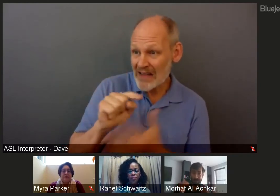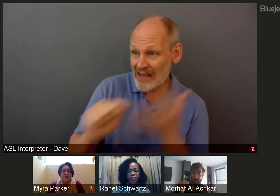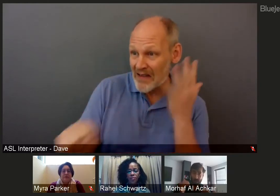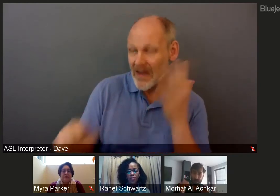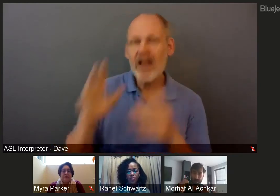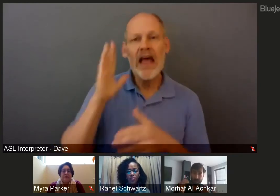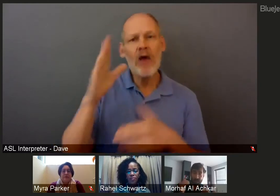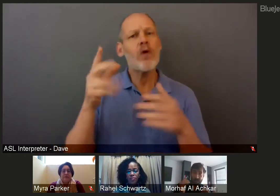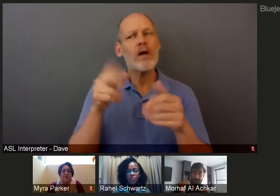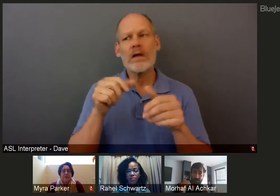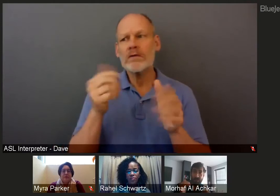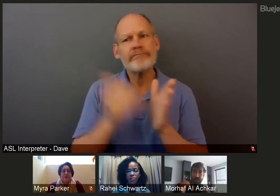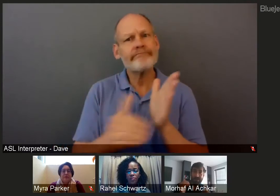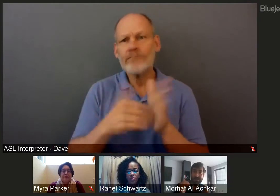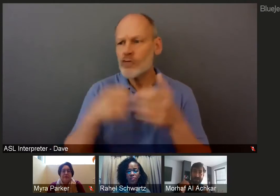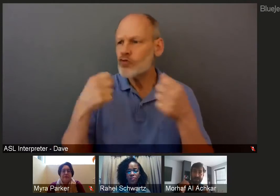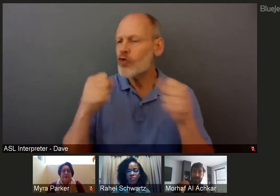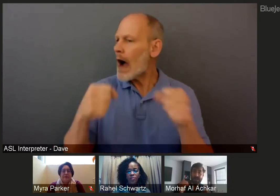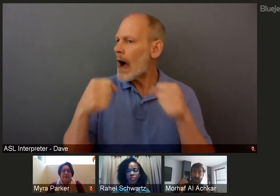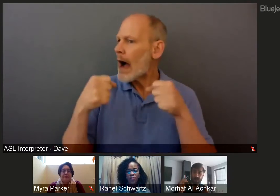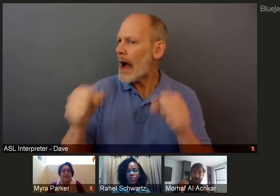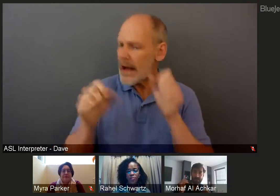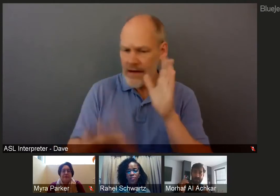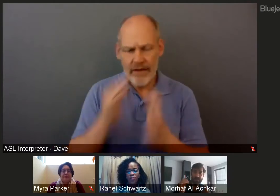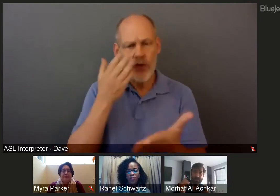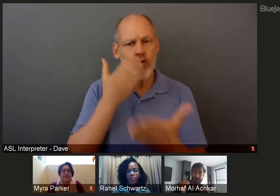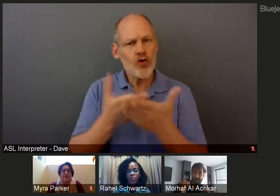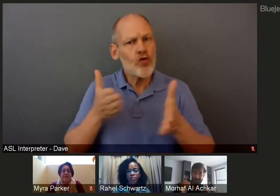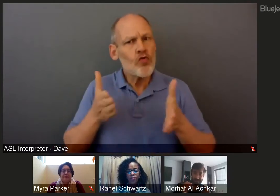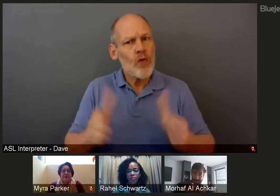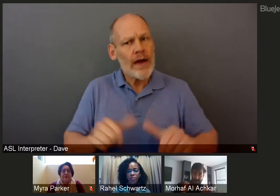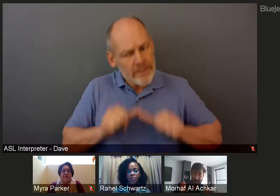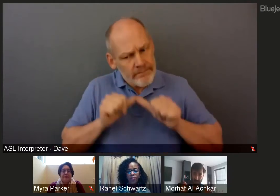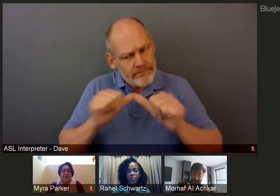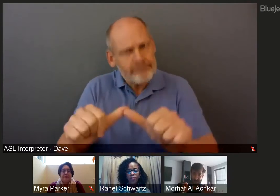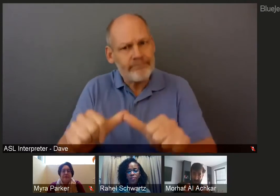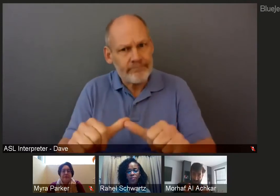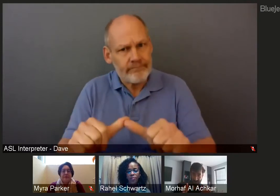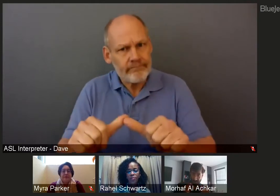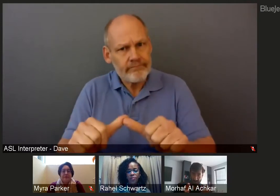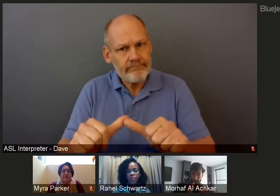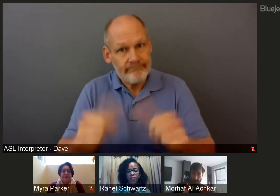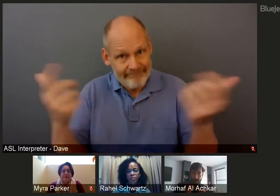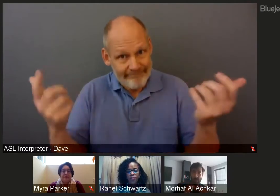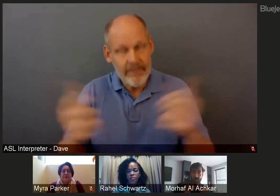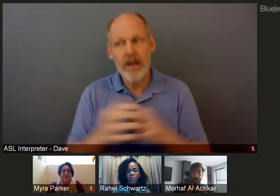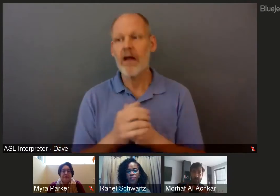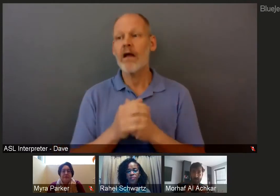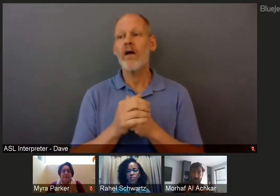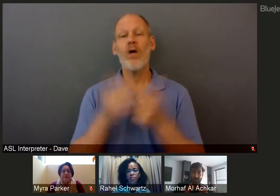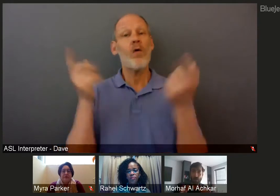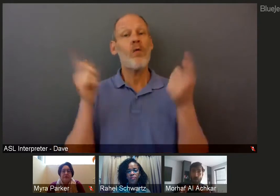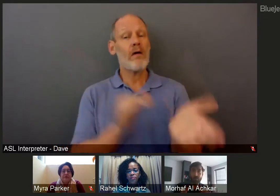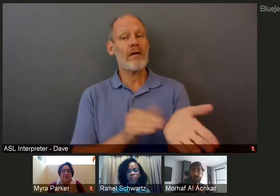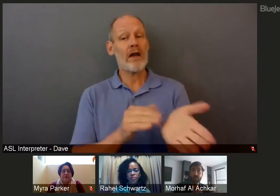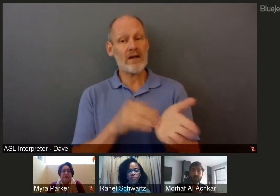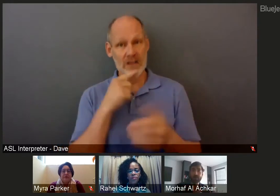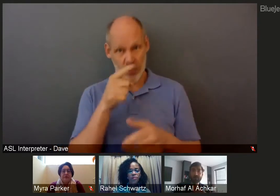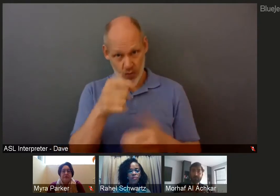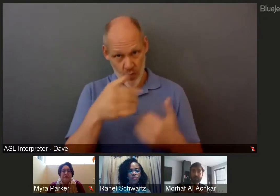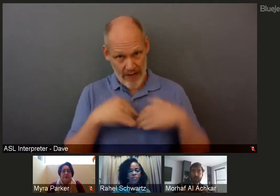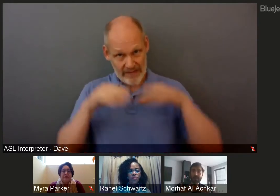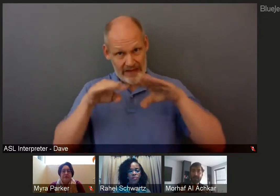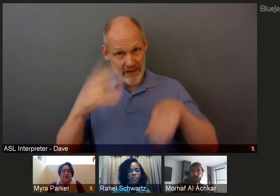But if a healthcare provider says you have a stage 4 cancer, this is, there's no hope for